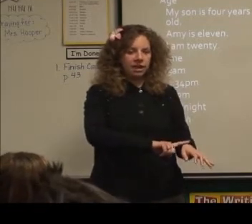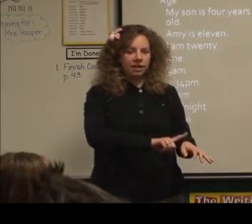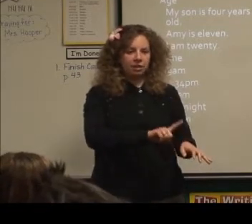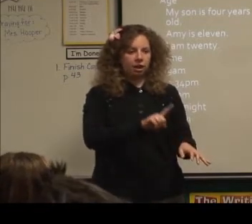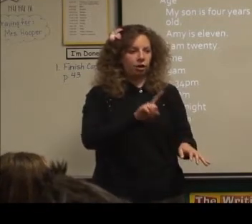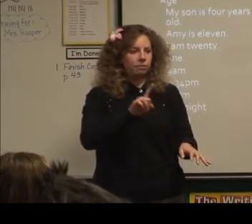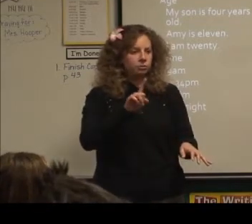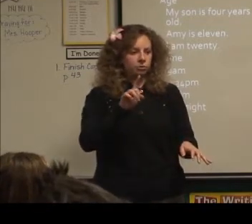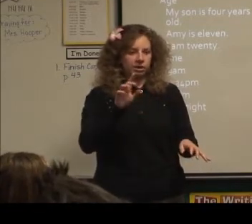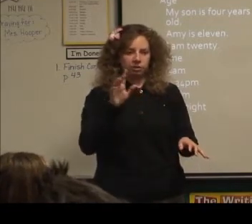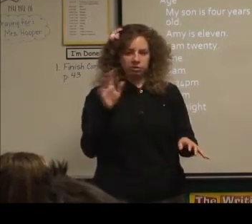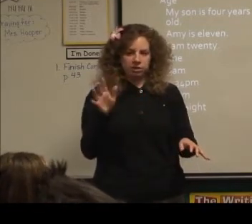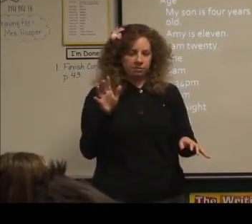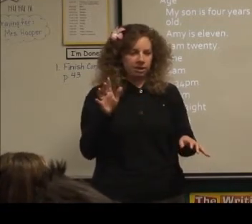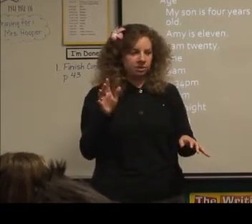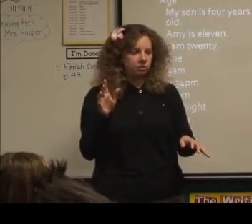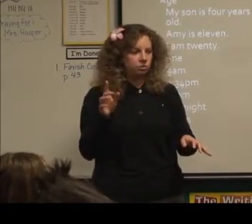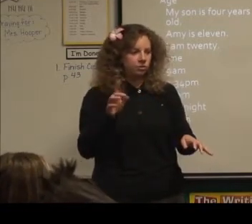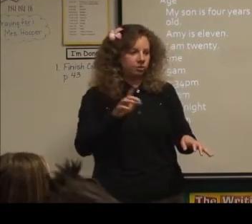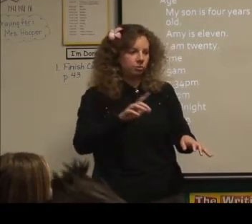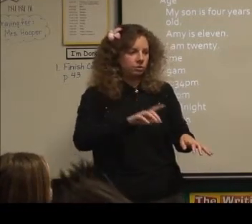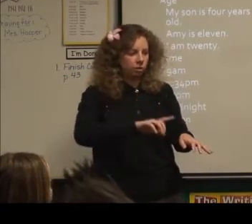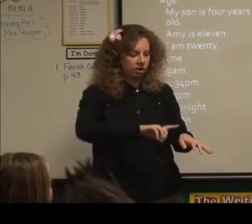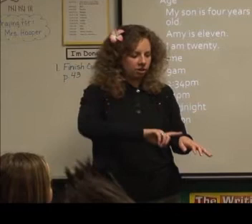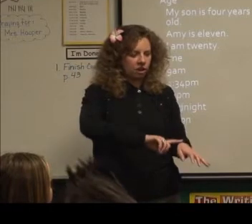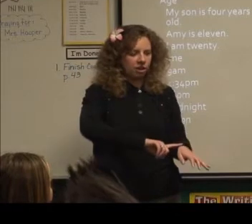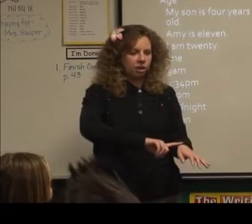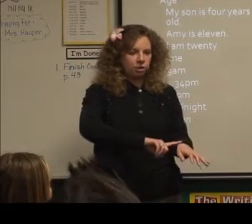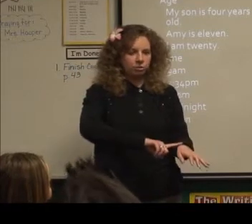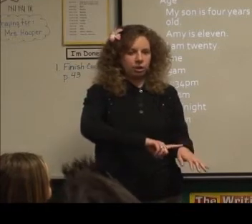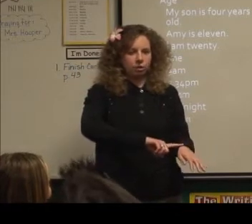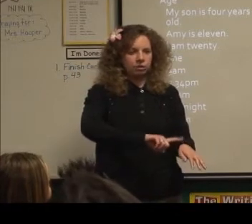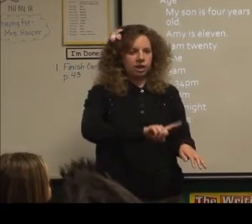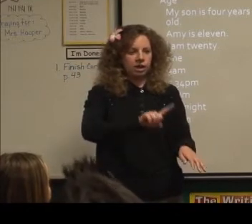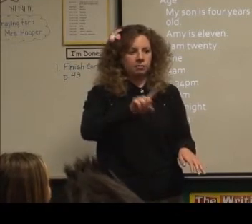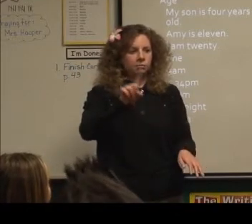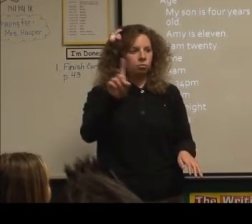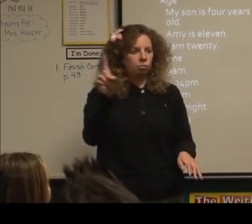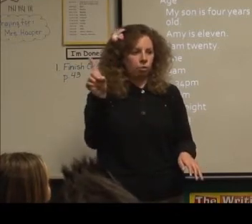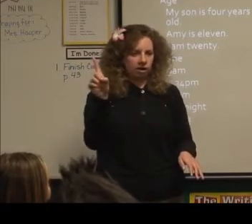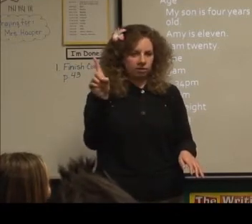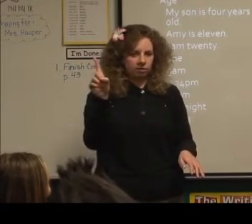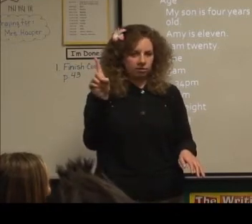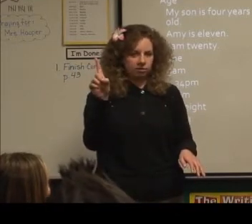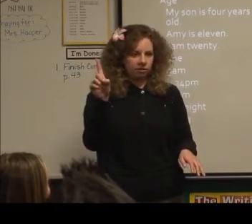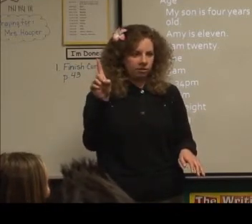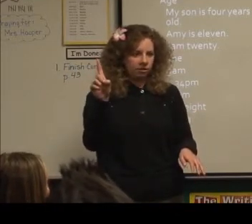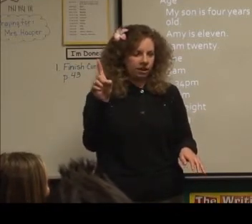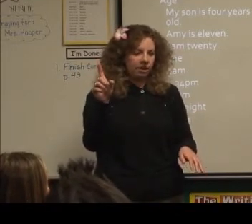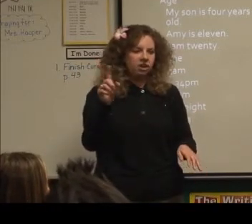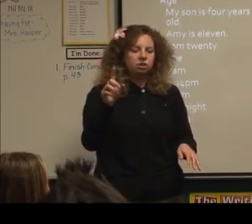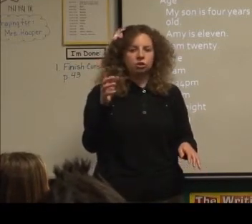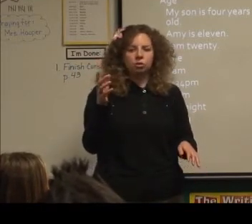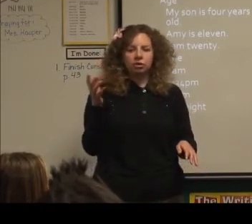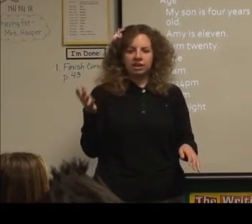and then go up to whatever time it is. So if it was 1 o'clock, you would go time 1. Okay? So I